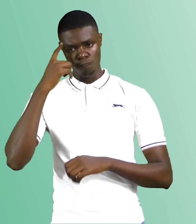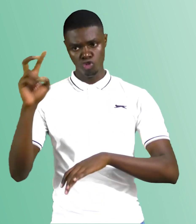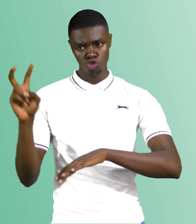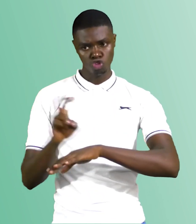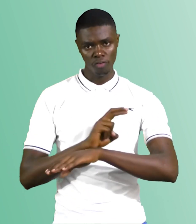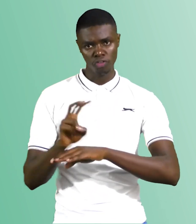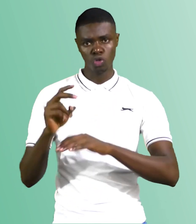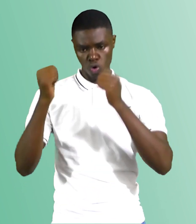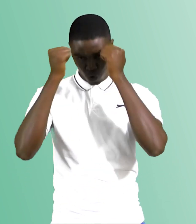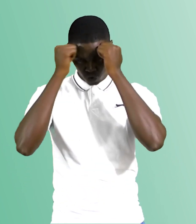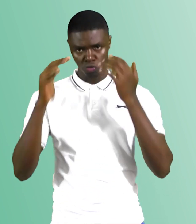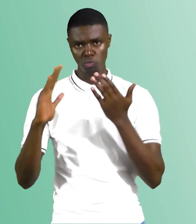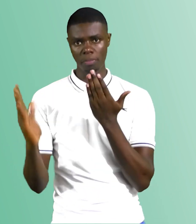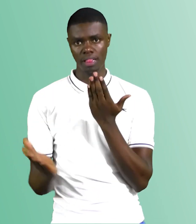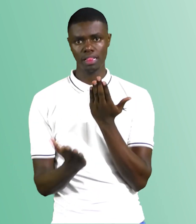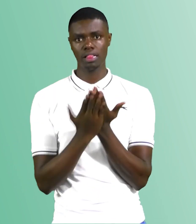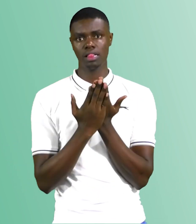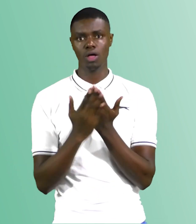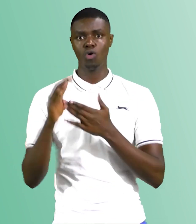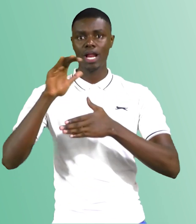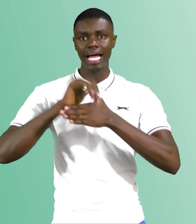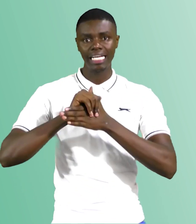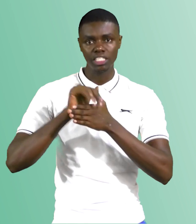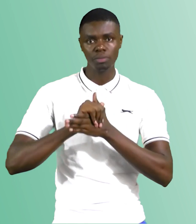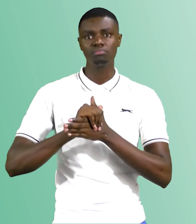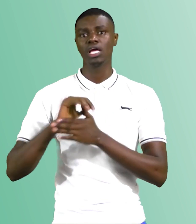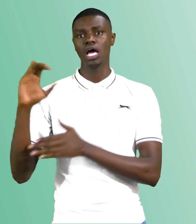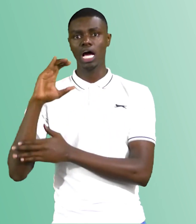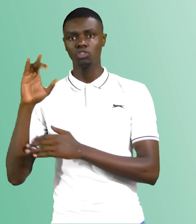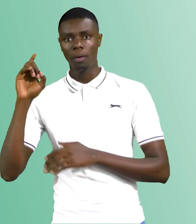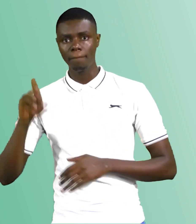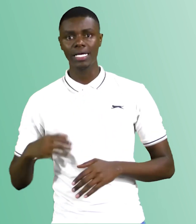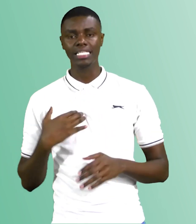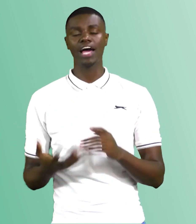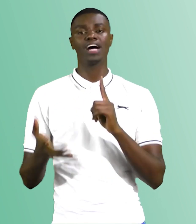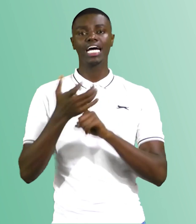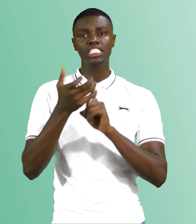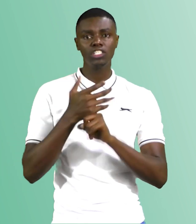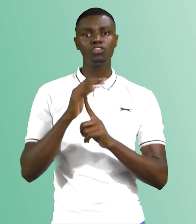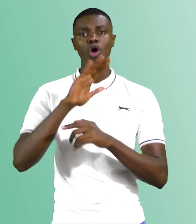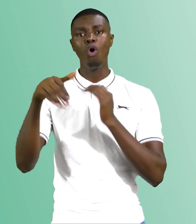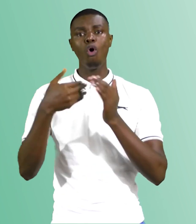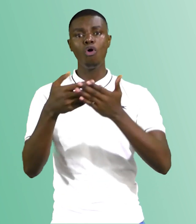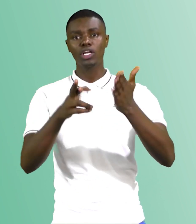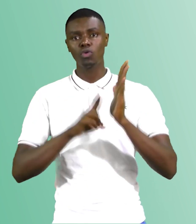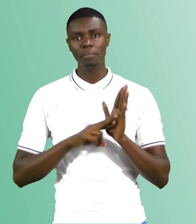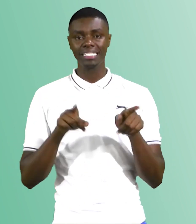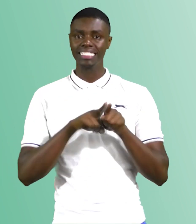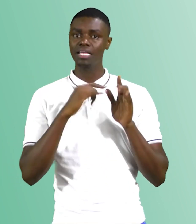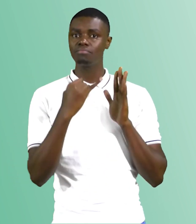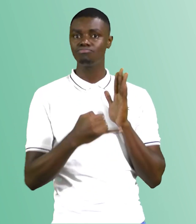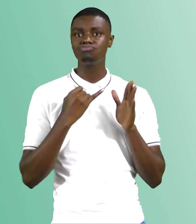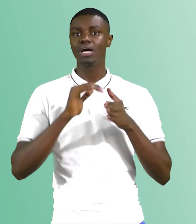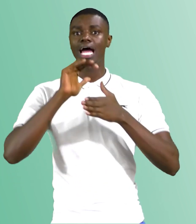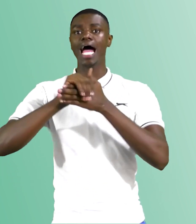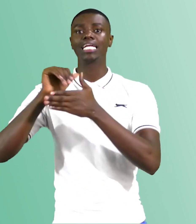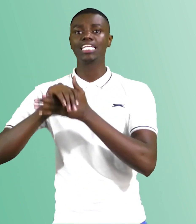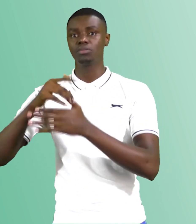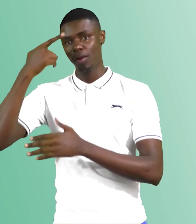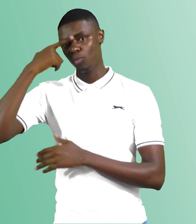For supervision of students' attachment, a client is required to have met the requirements as per the industrial attachment